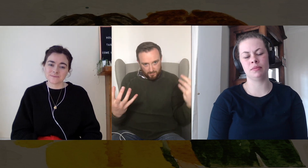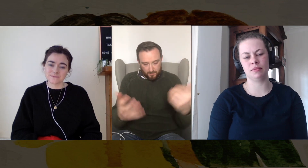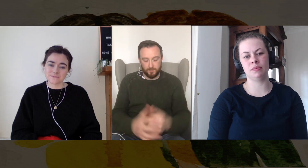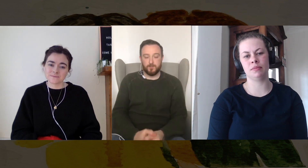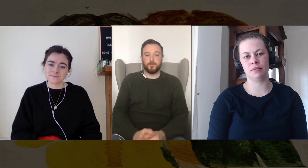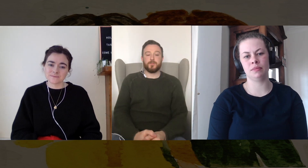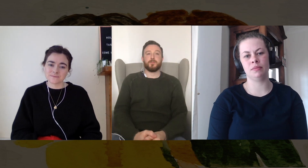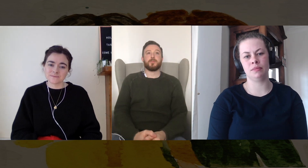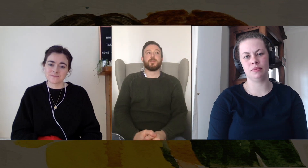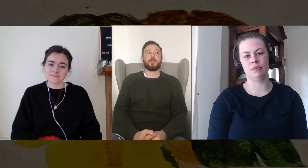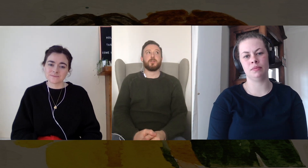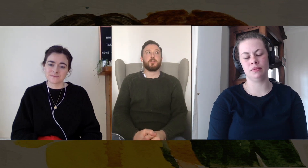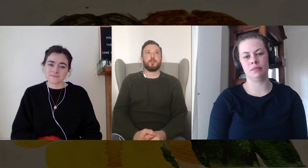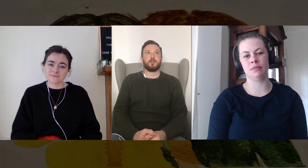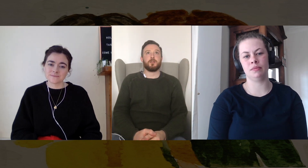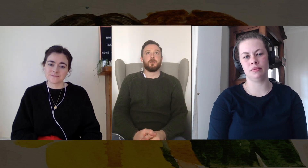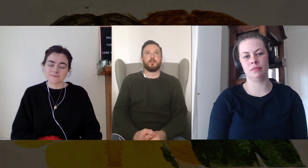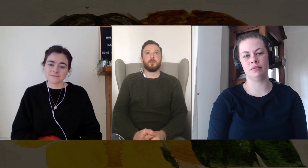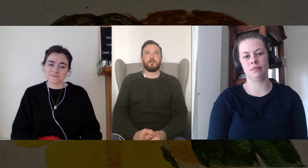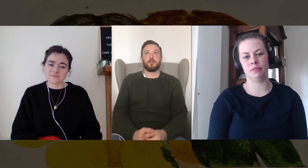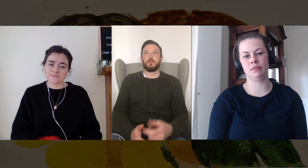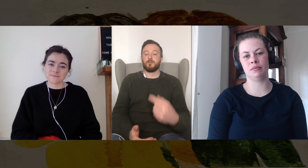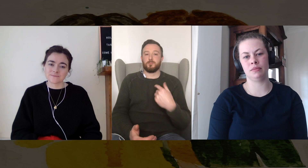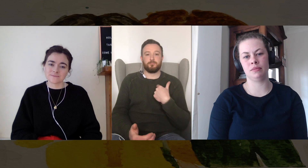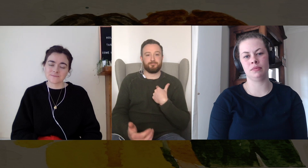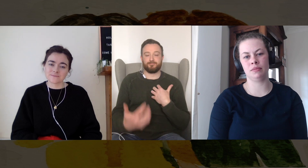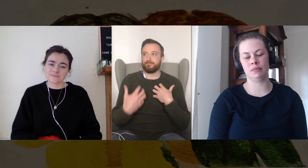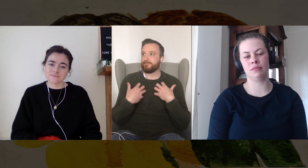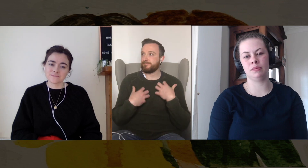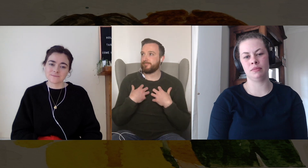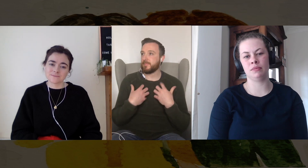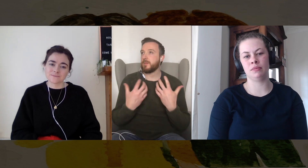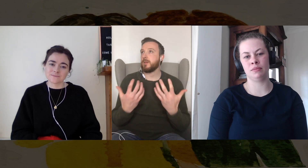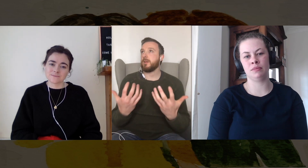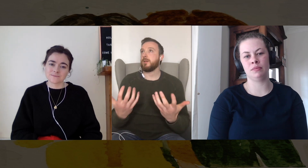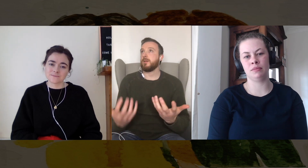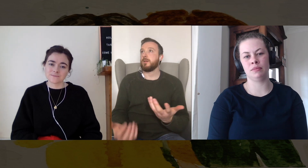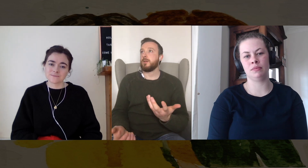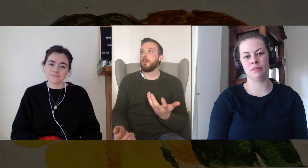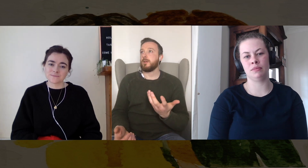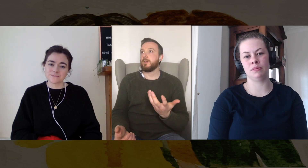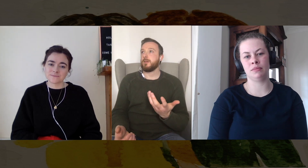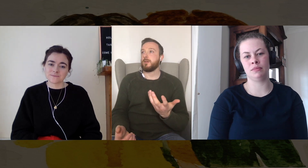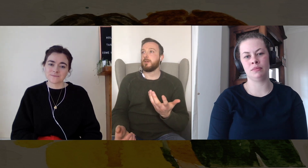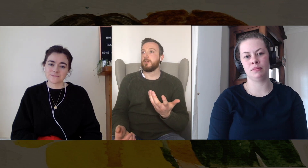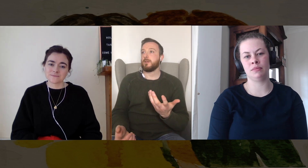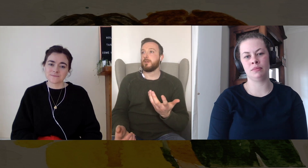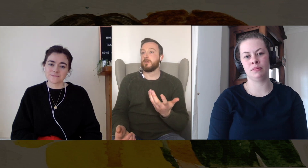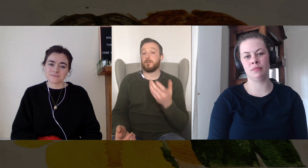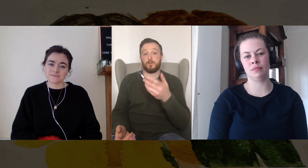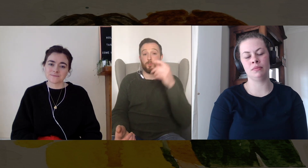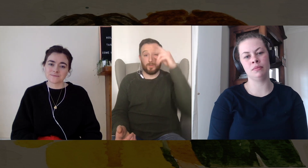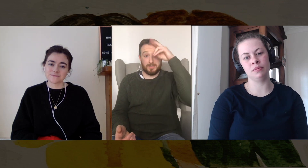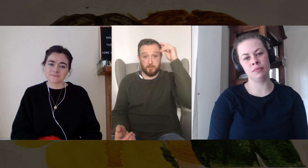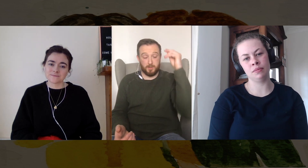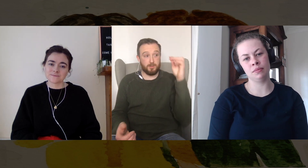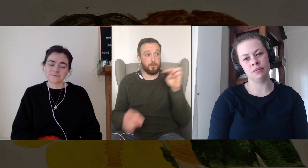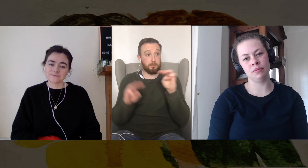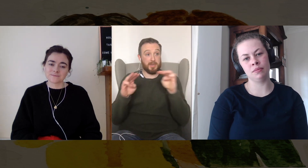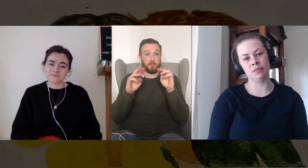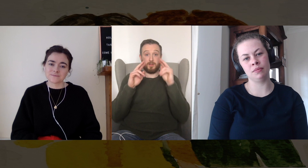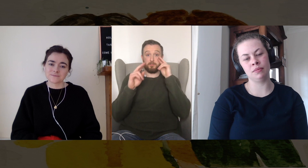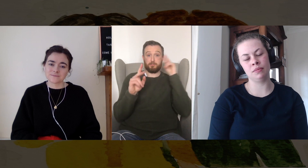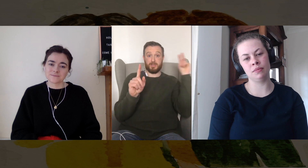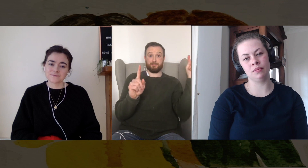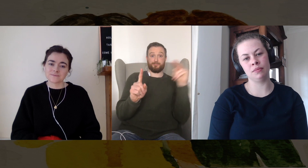but it's that what information is going in here. There's so much stuff that happens under the radar that we aren't aware